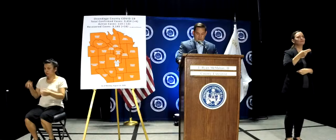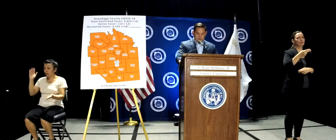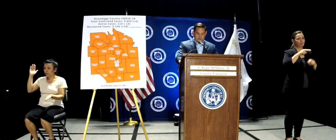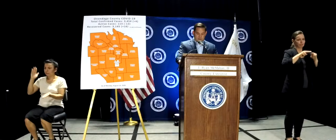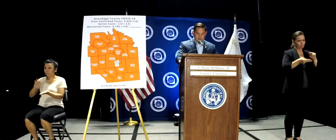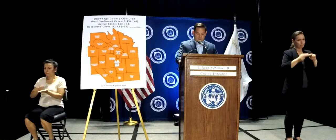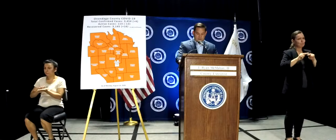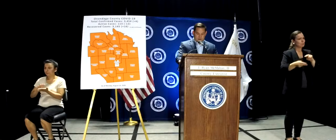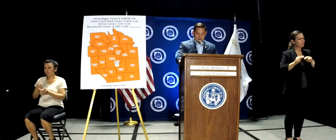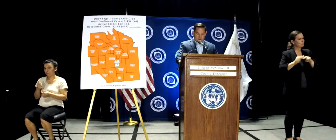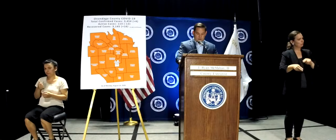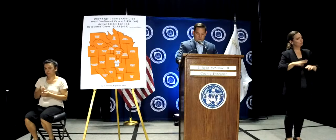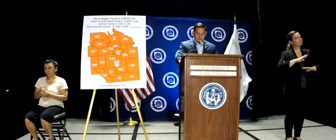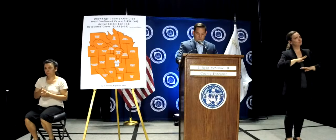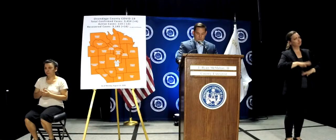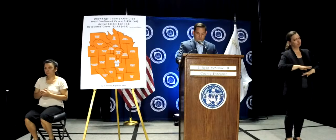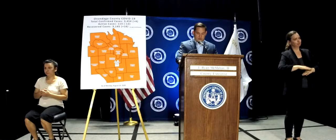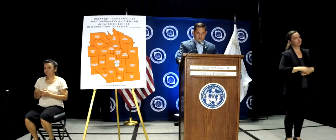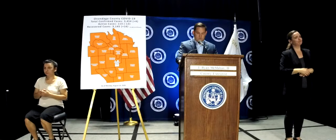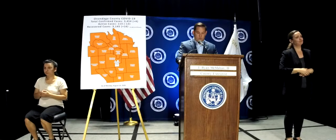at cases,